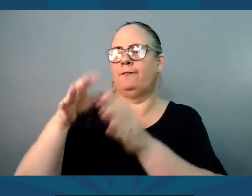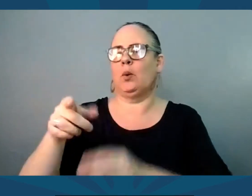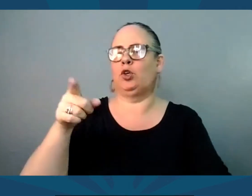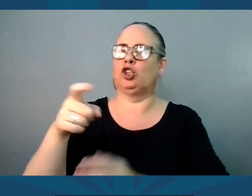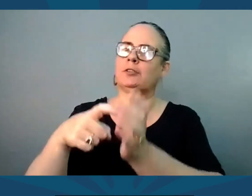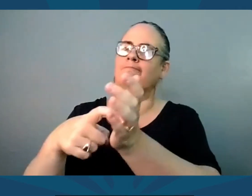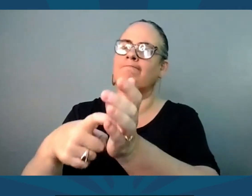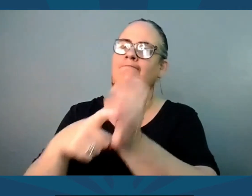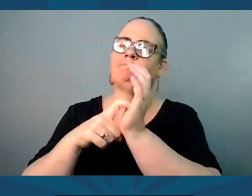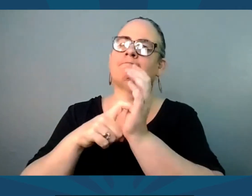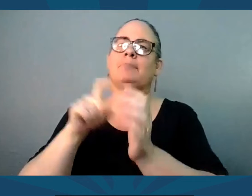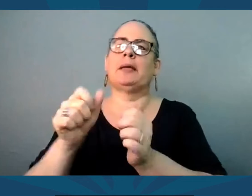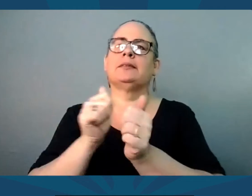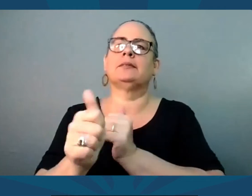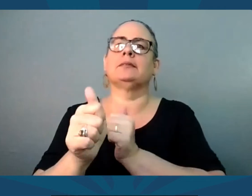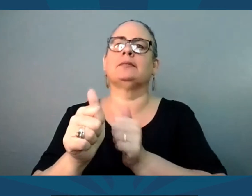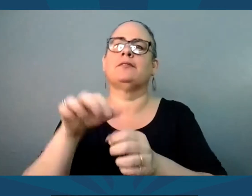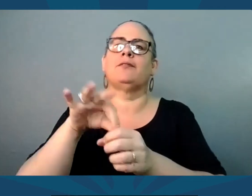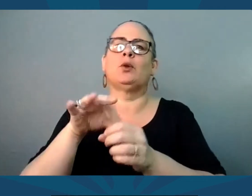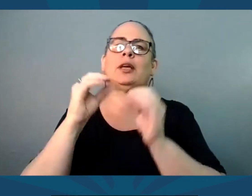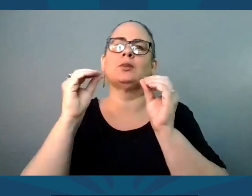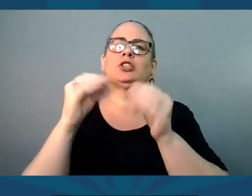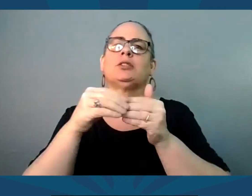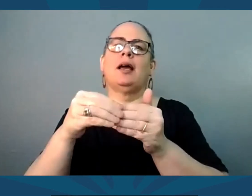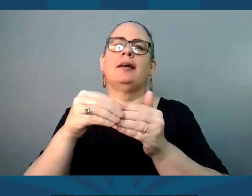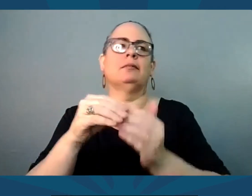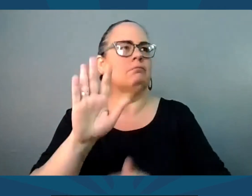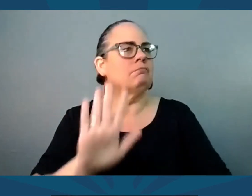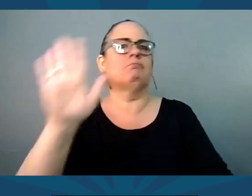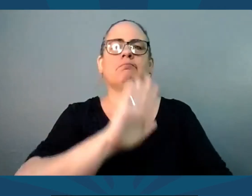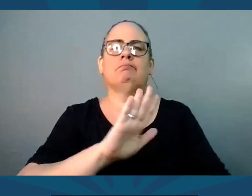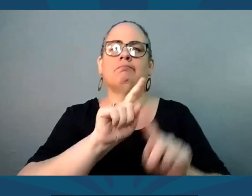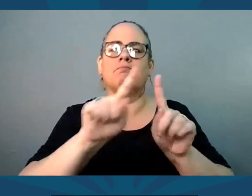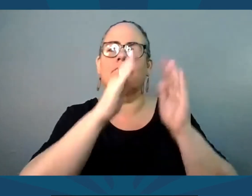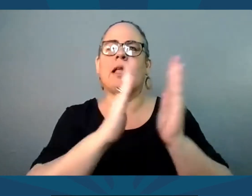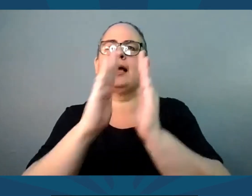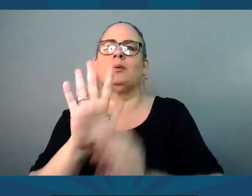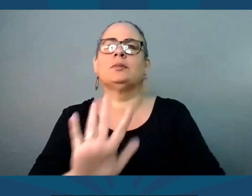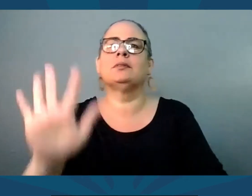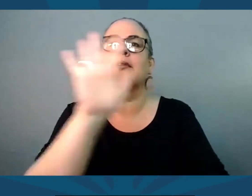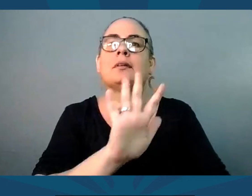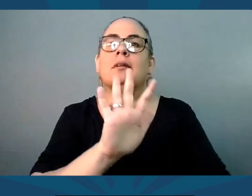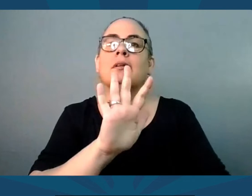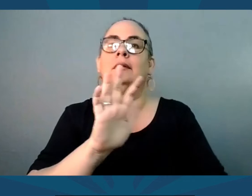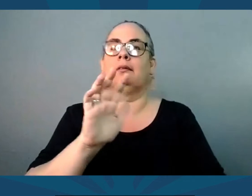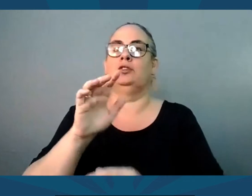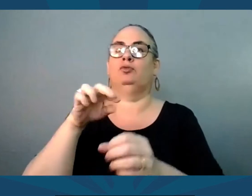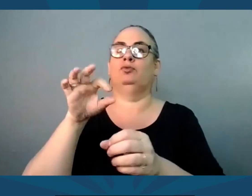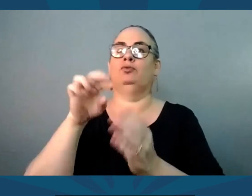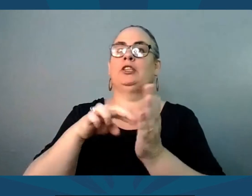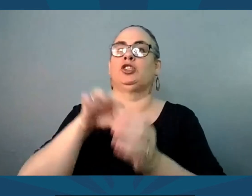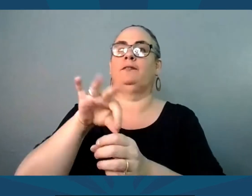election information. This is why voters mandated this voter education guide be sent to